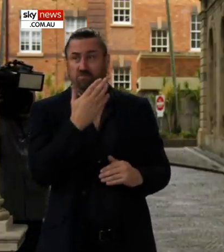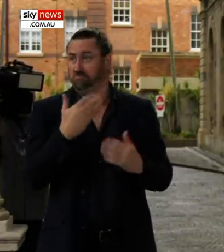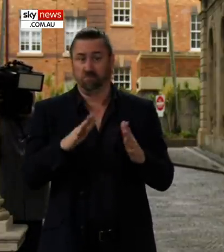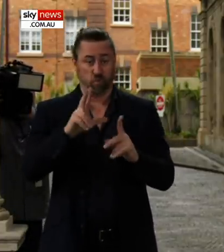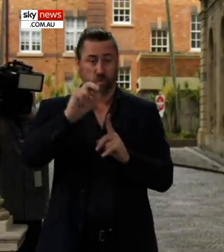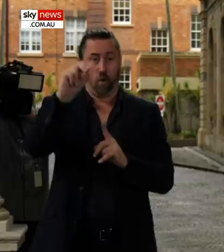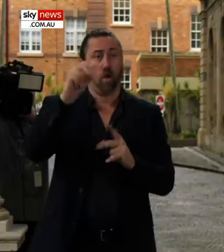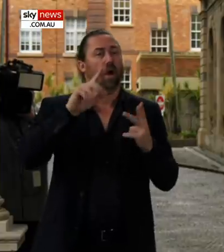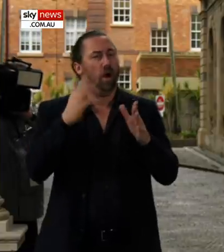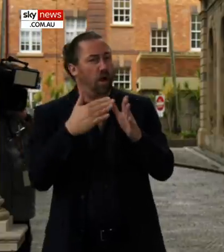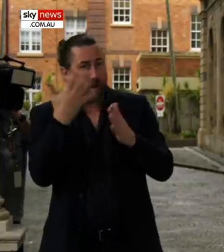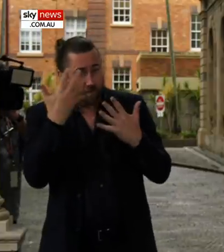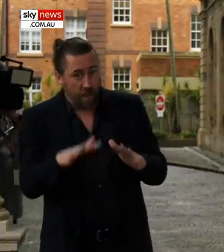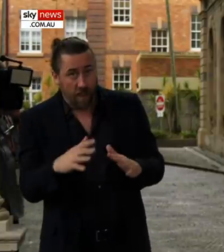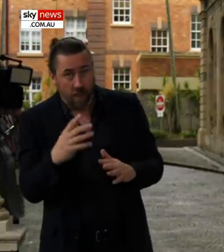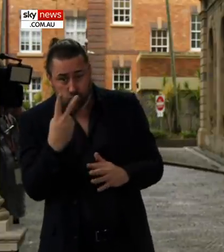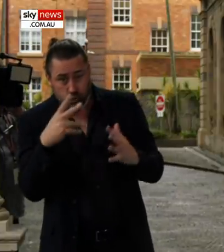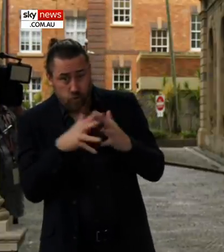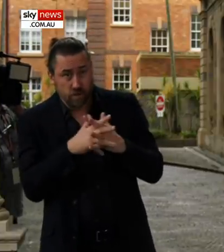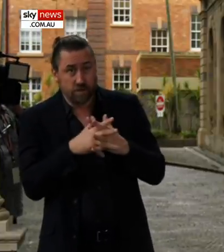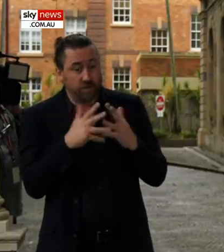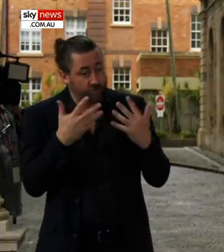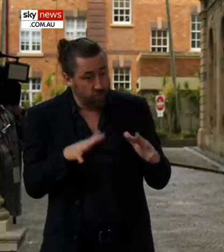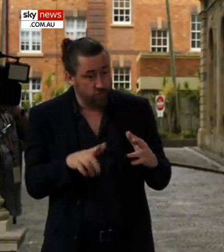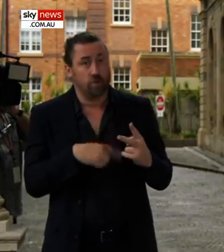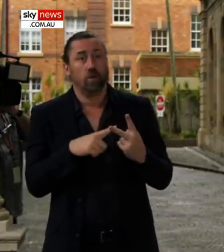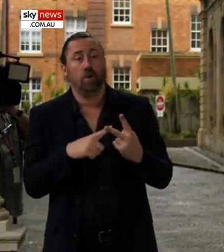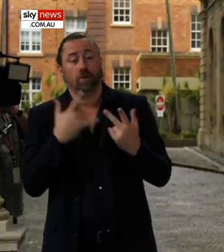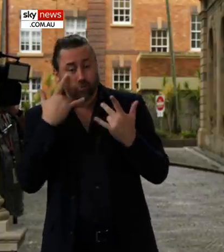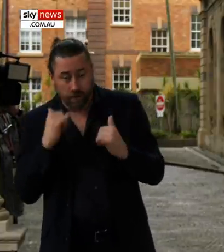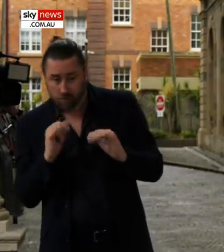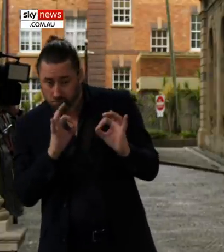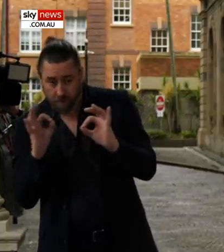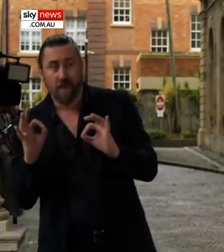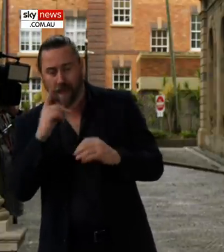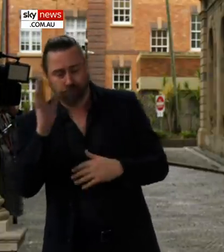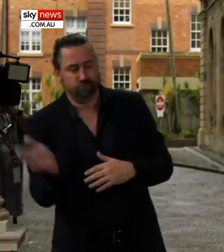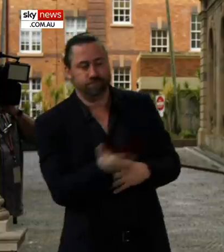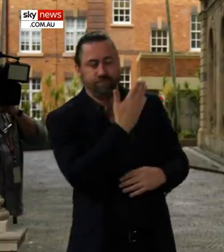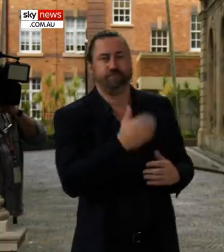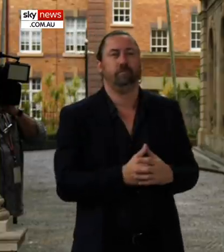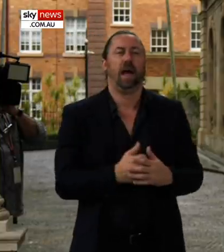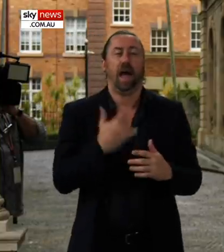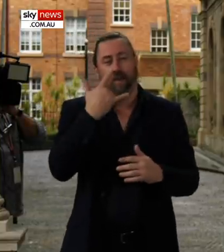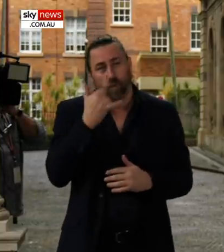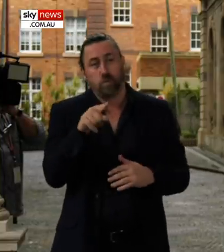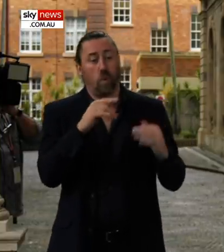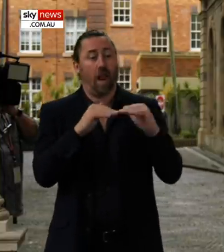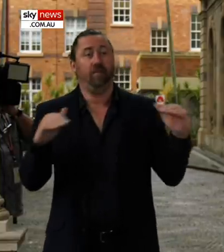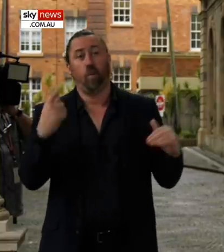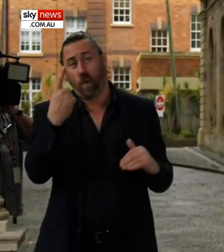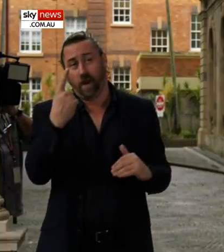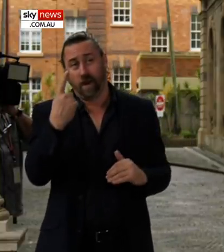today if they have a negative result. Unfortunately, those on level 1, we are asking them to